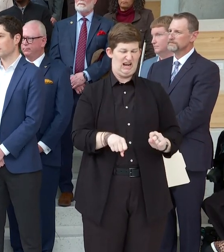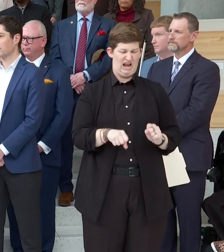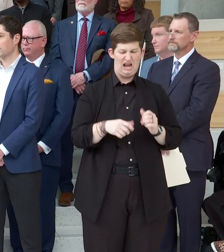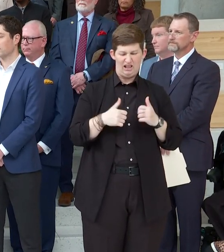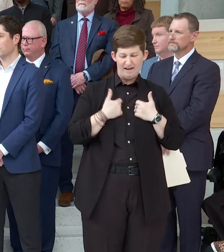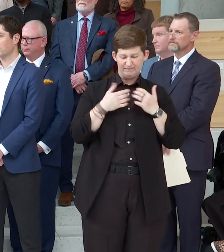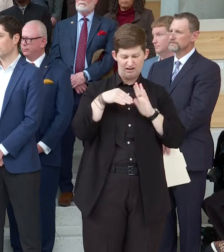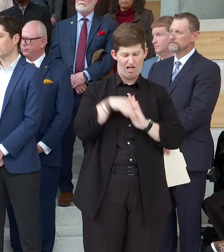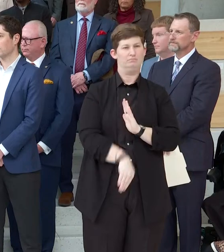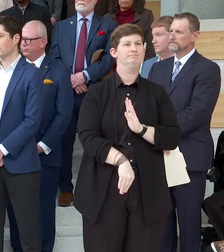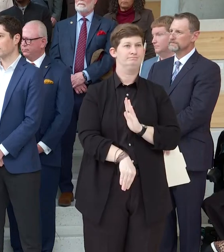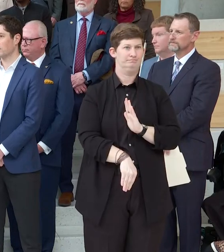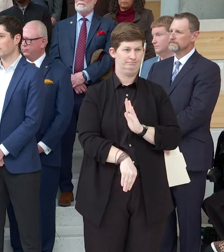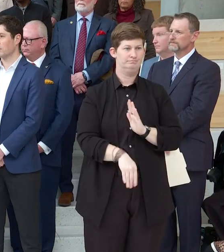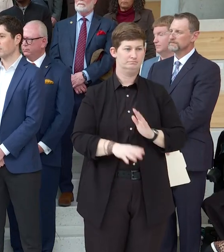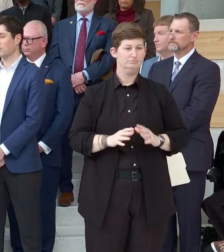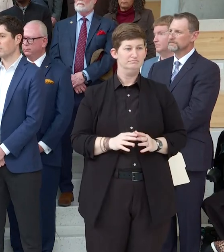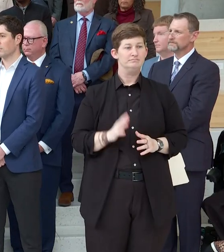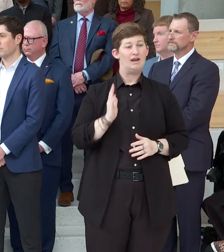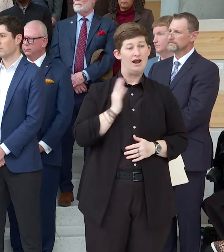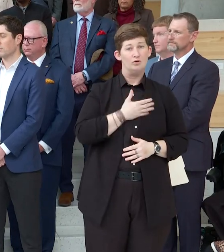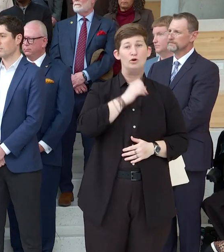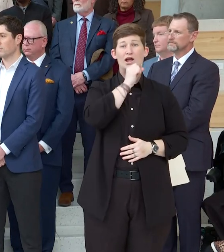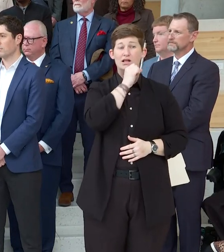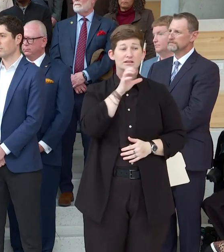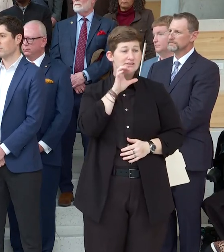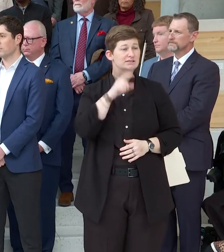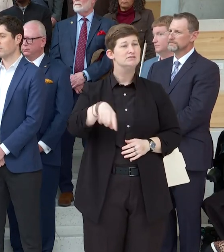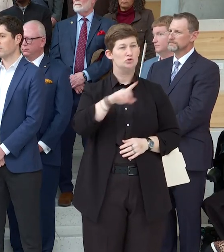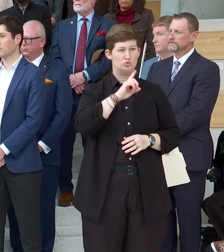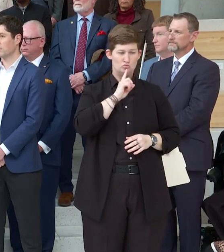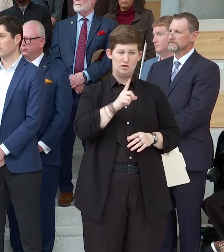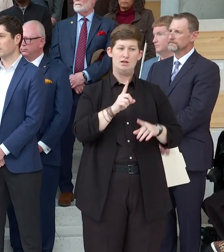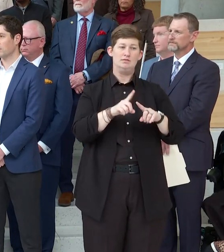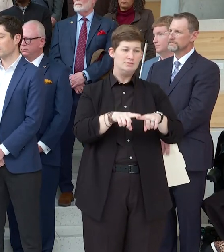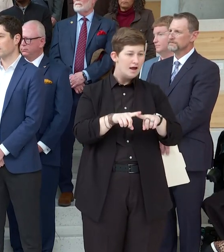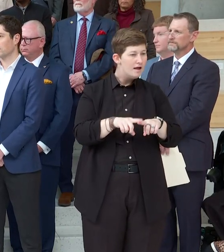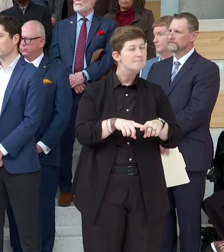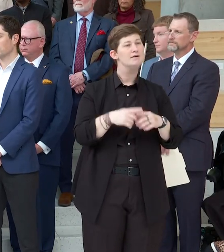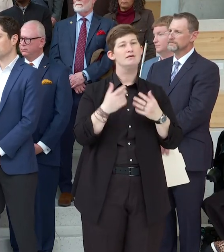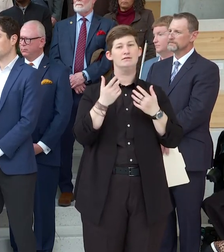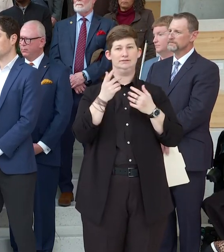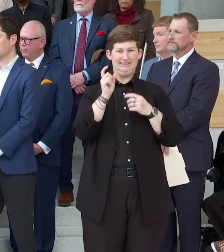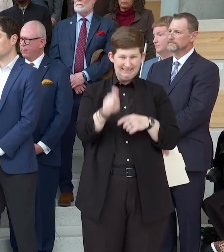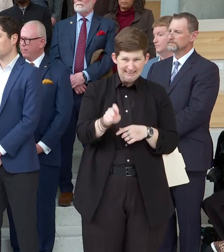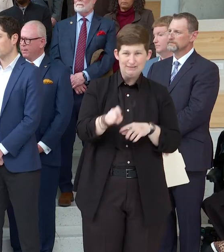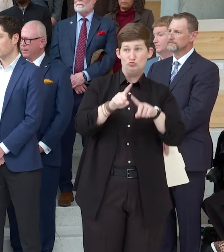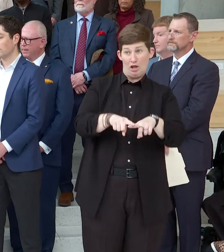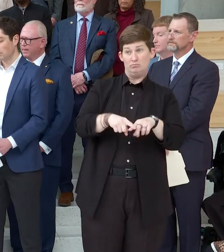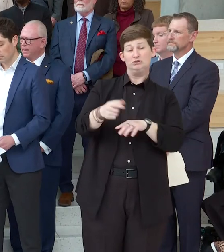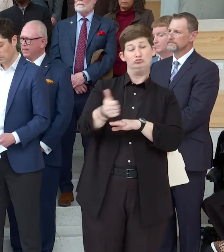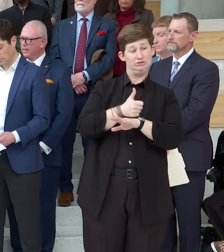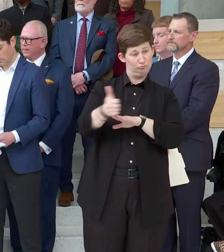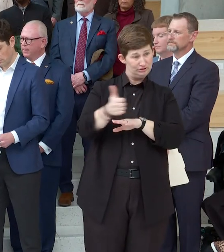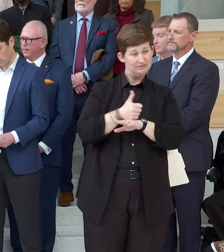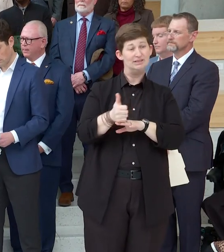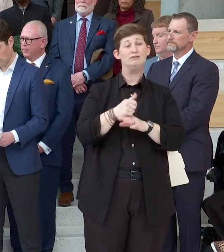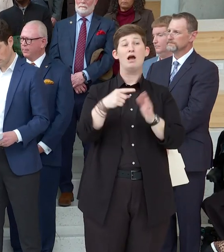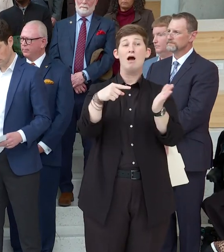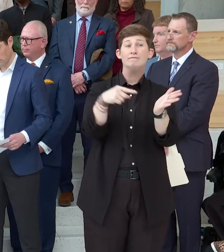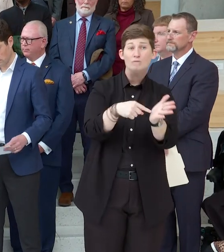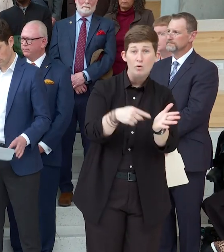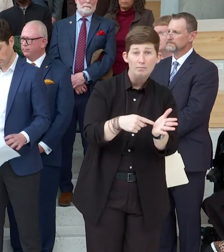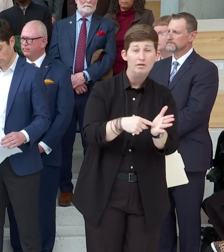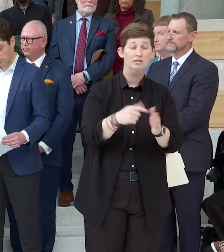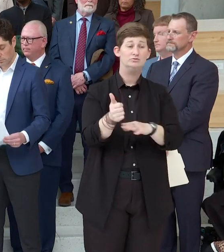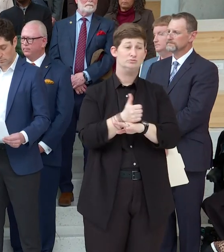have reliable transportation. They need to have access to rideshare, that's something that is affordable, so that they